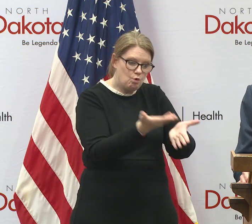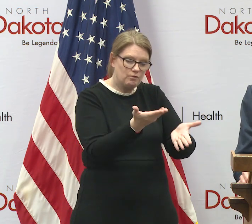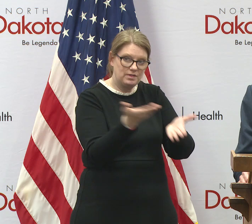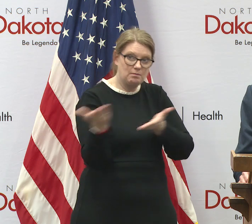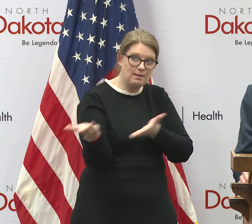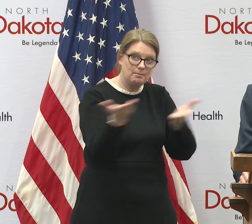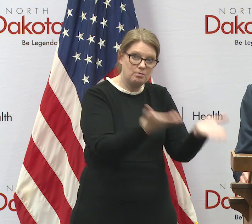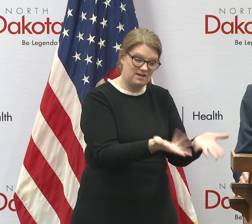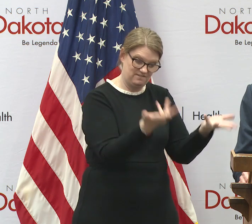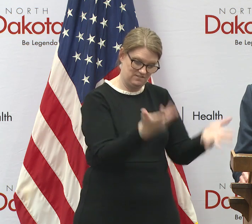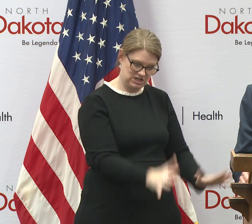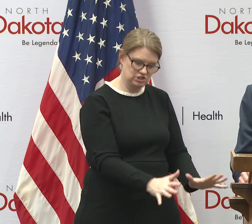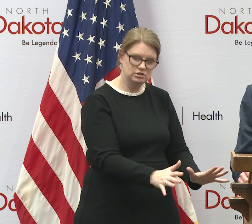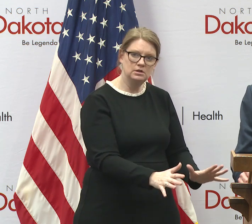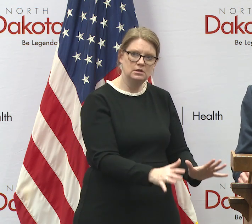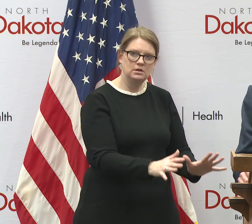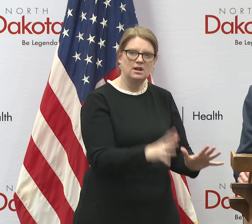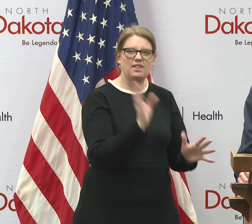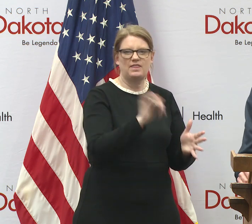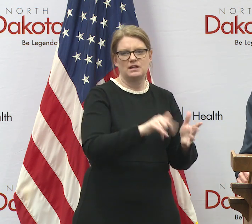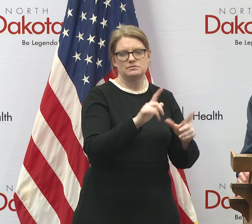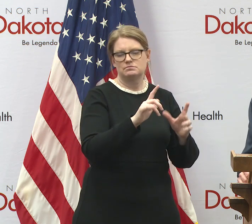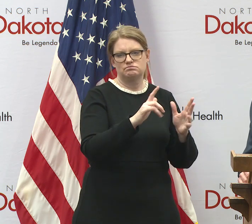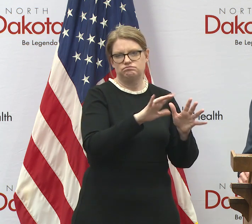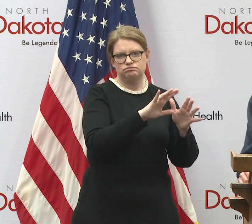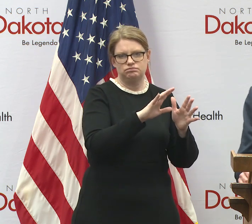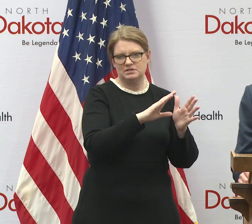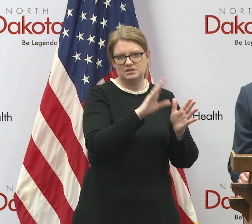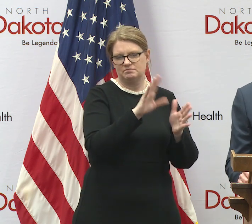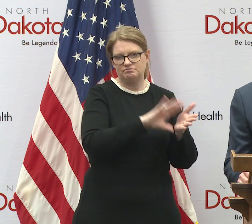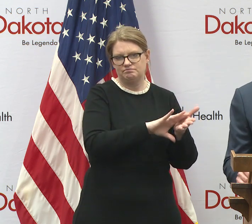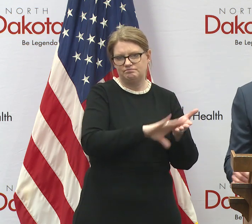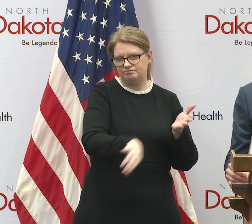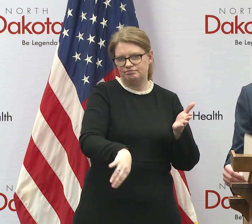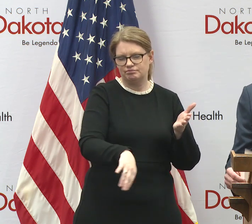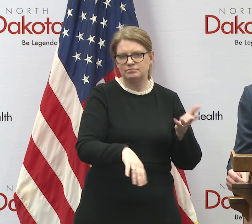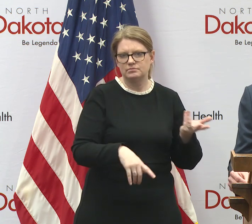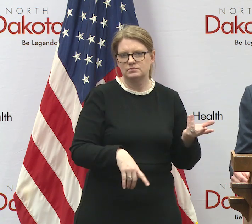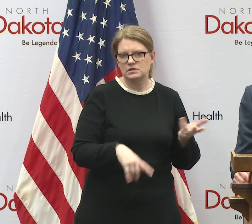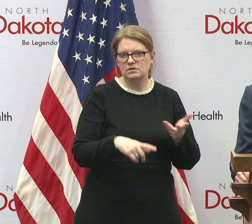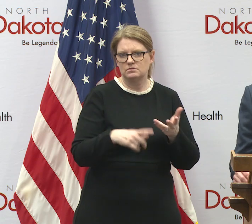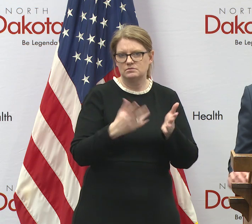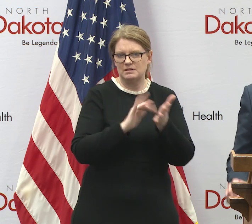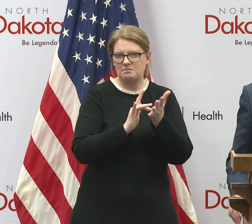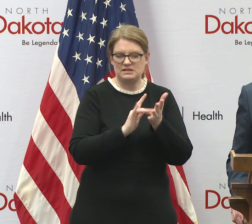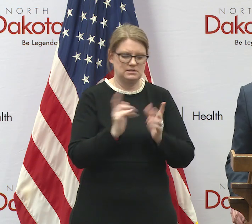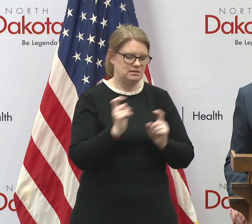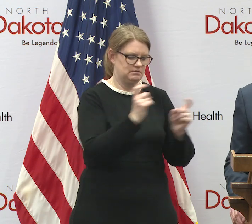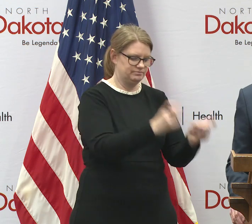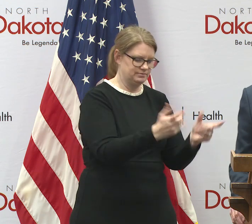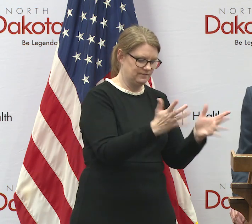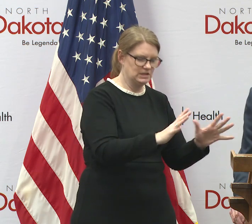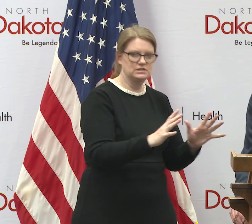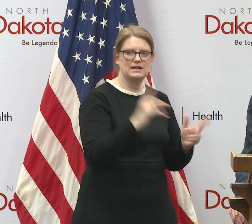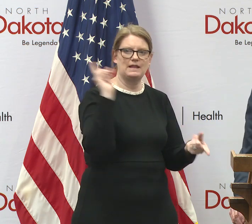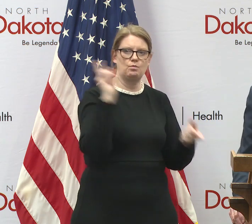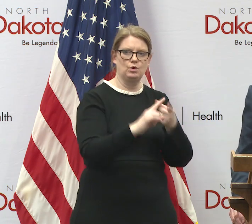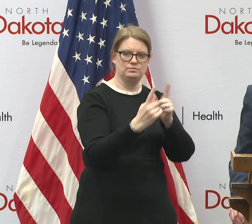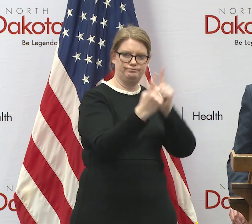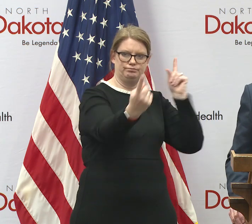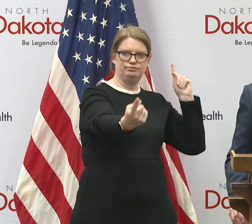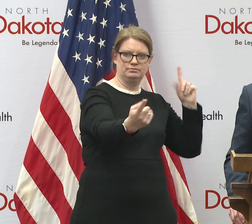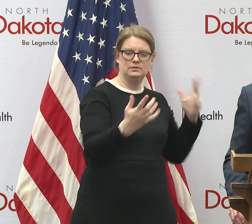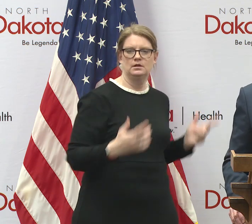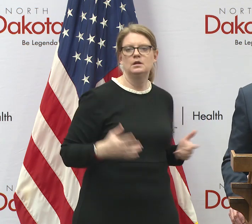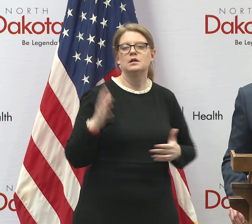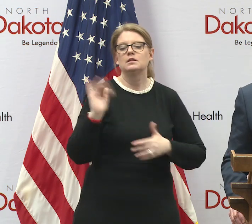delivery requirement to reduce person-to-person contact when those medicines are being delivered. Okay, that's the executive